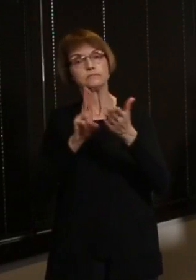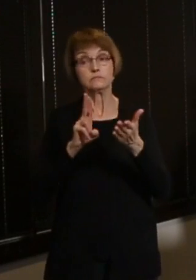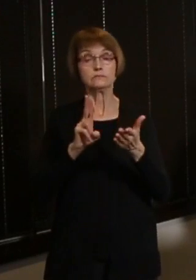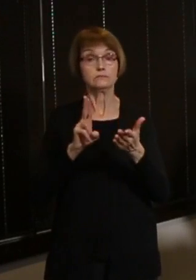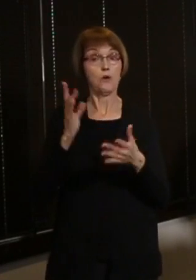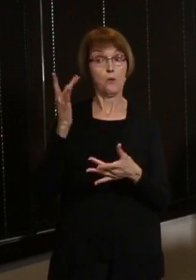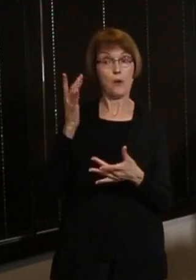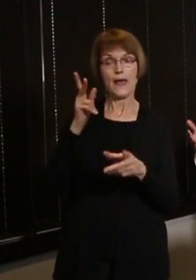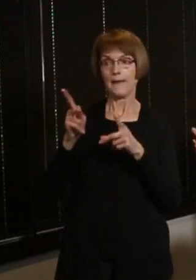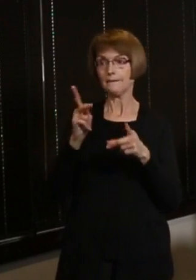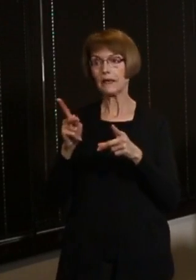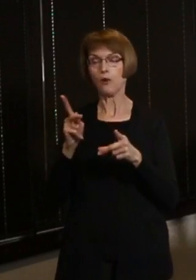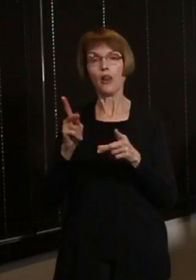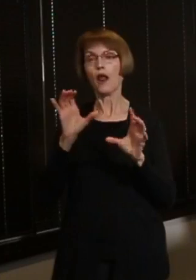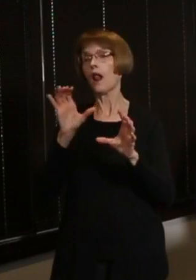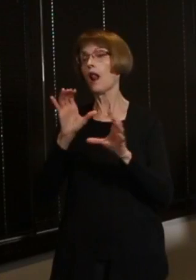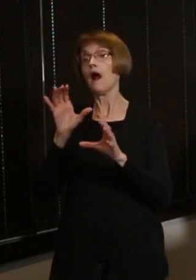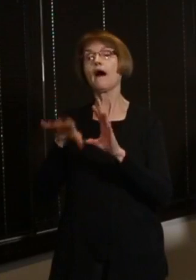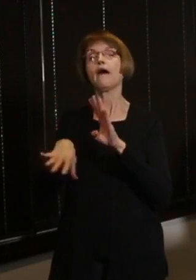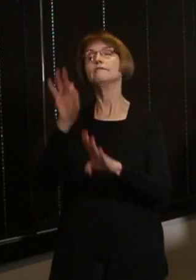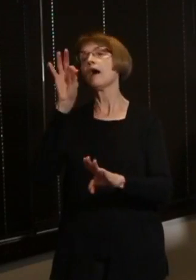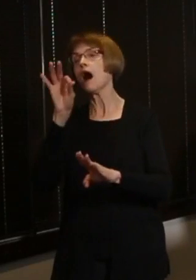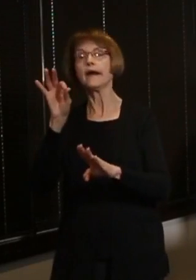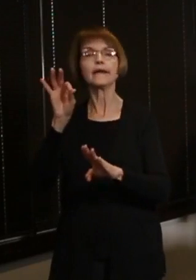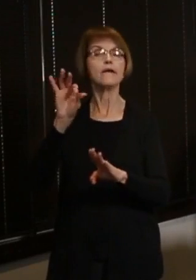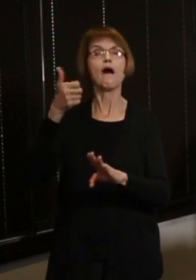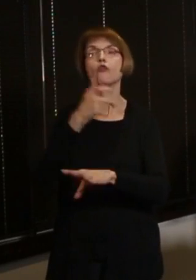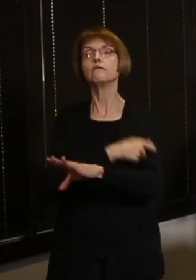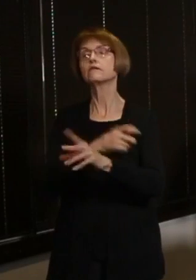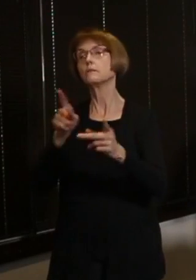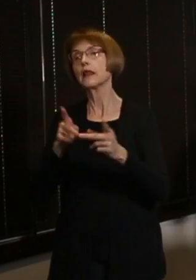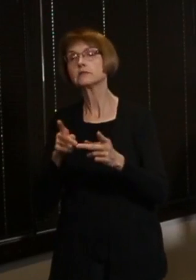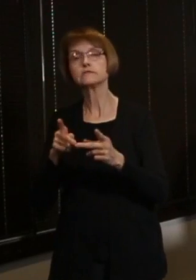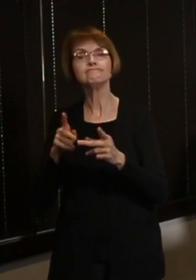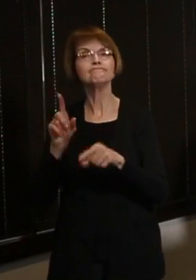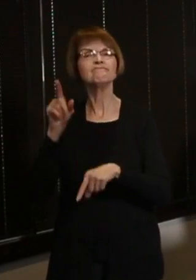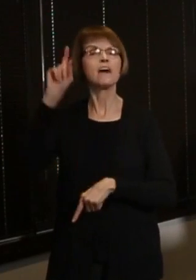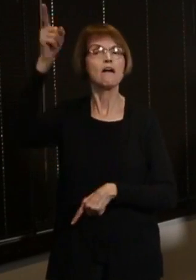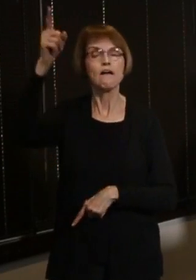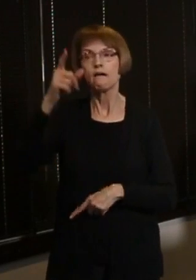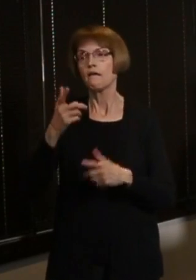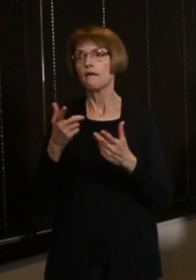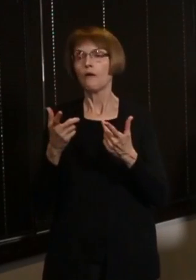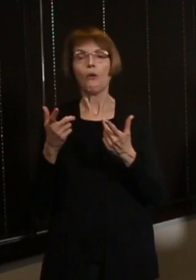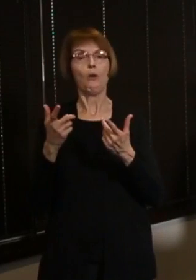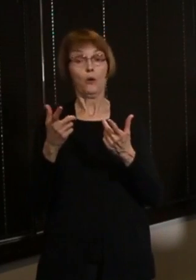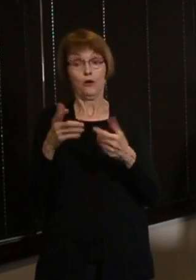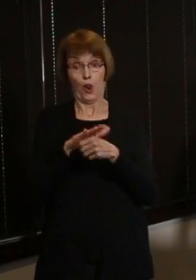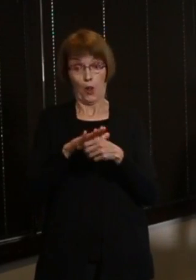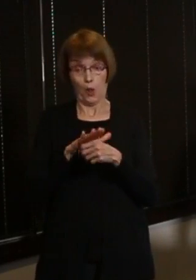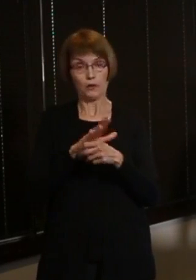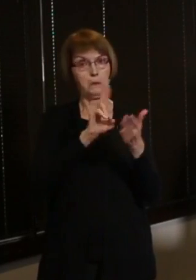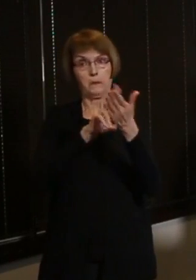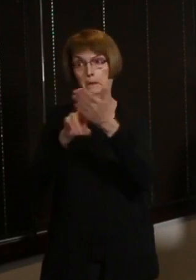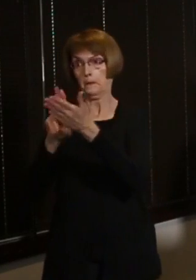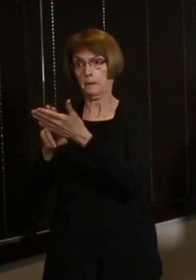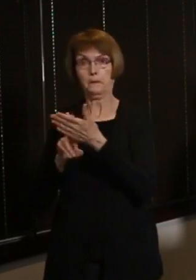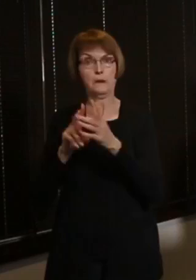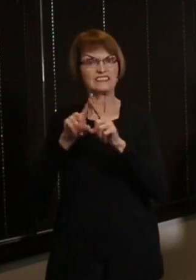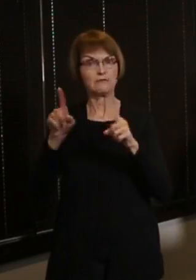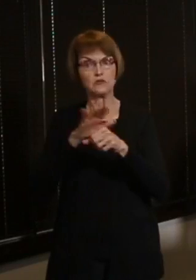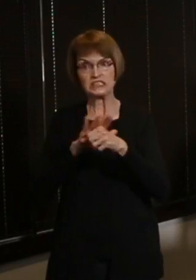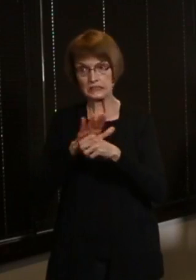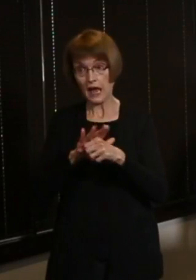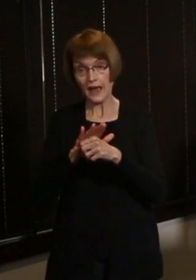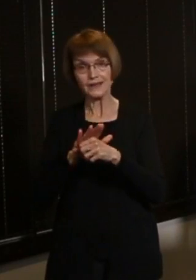go out and get vaccinated, whether that's traveling outside of the metropolitan area or signing up for multiple different vaccination sites.